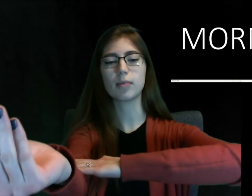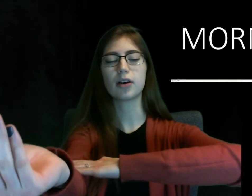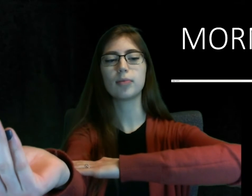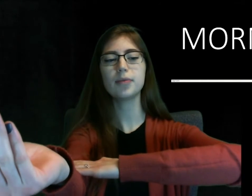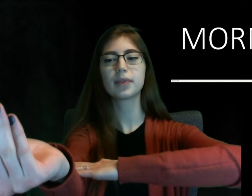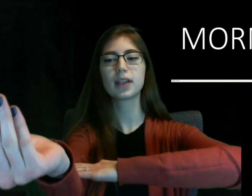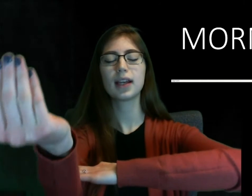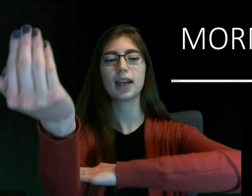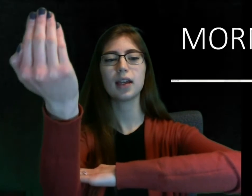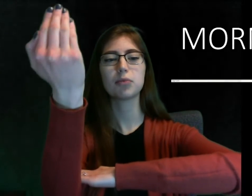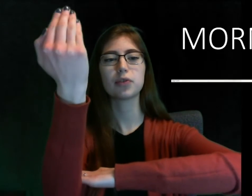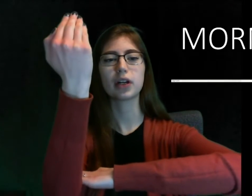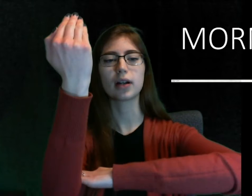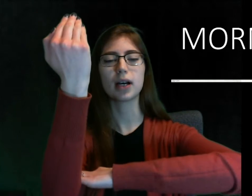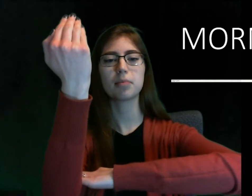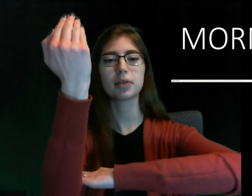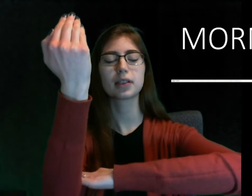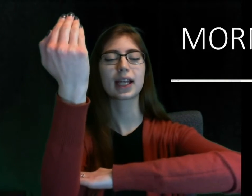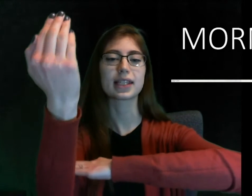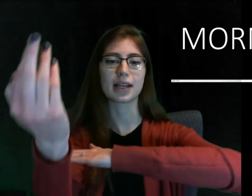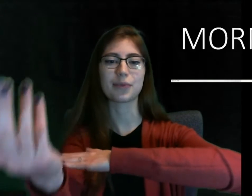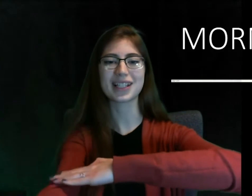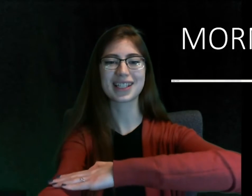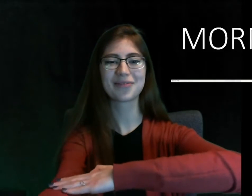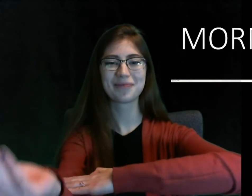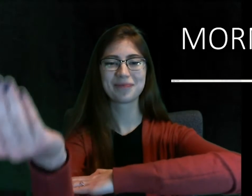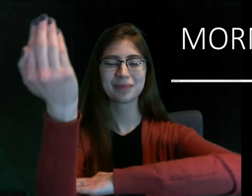elbow and move your arm up like the sun rising.